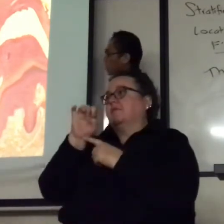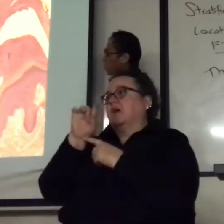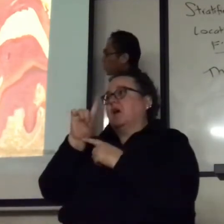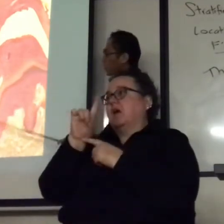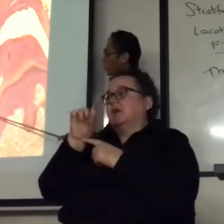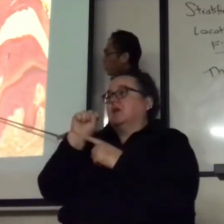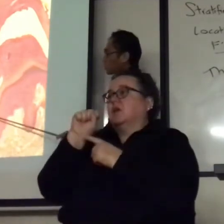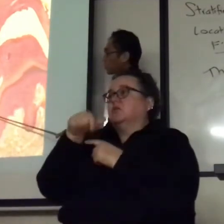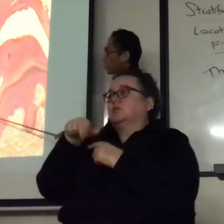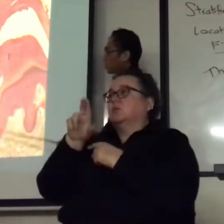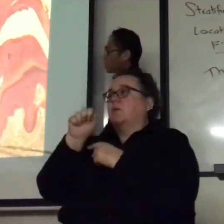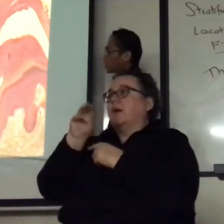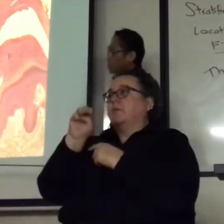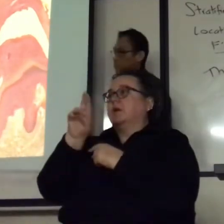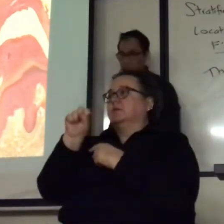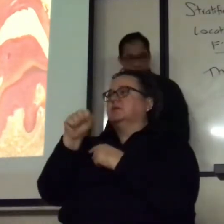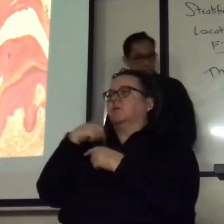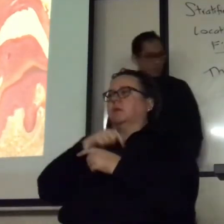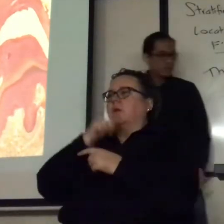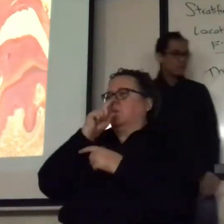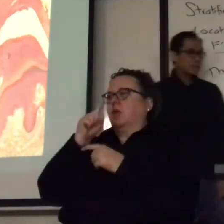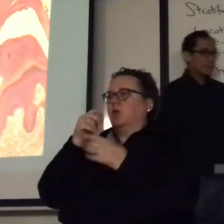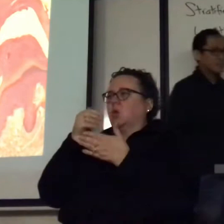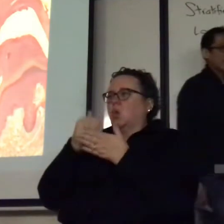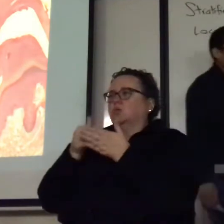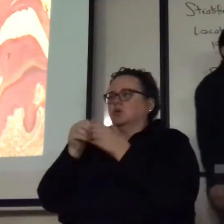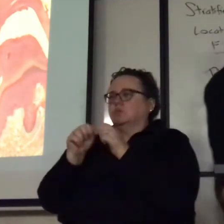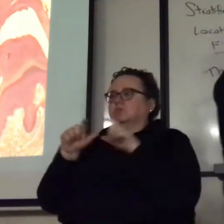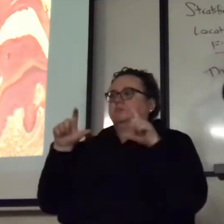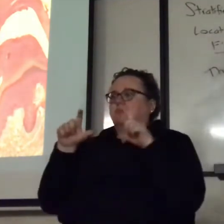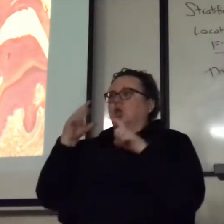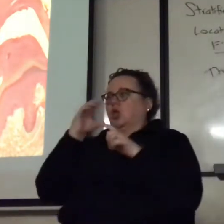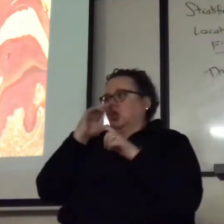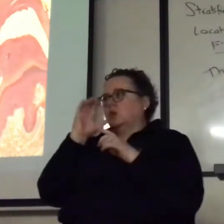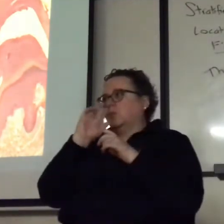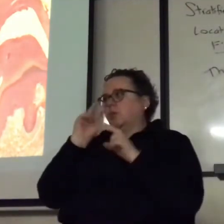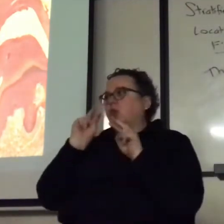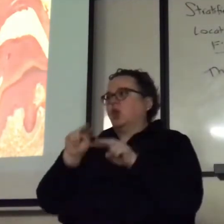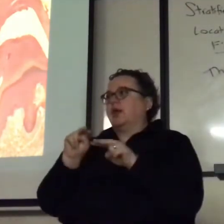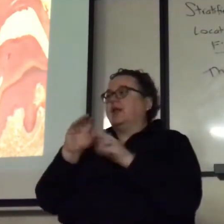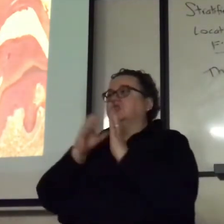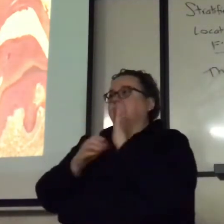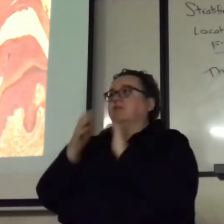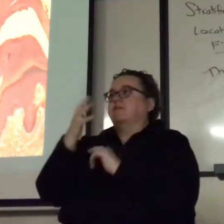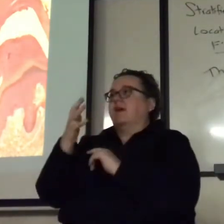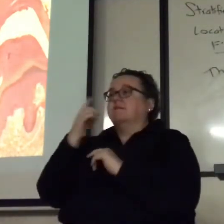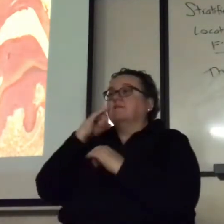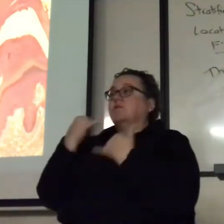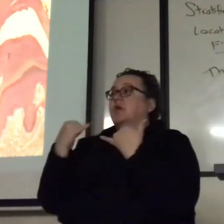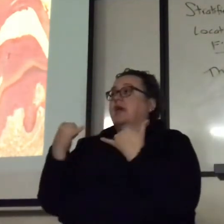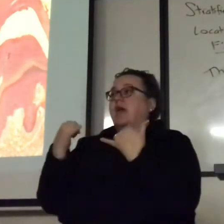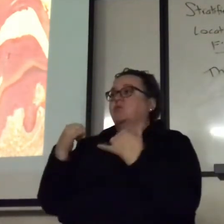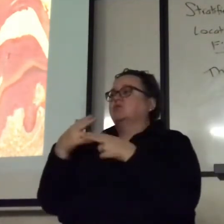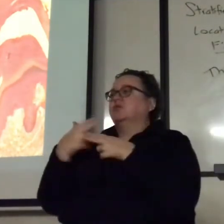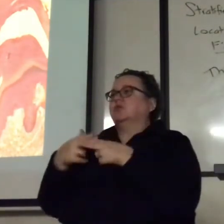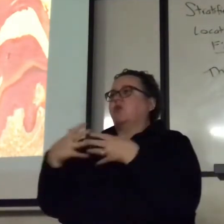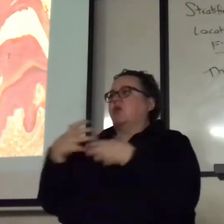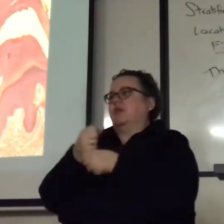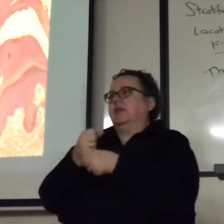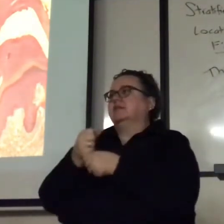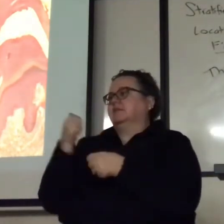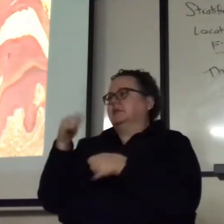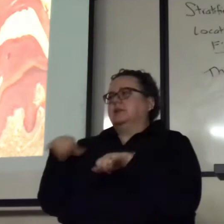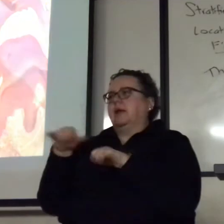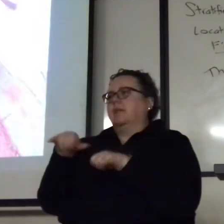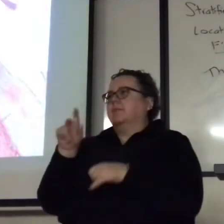And we'll take a closer look at this in chapter 5 of integument. For now, just call this keratinizing stratified squamous